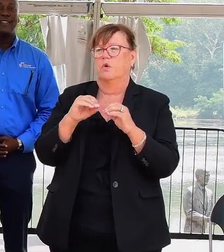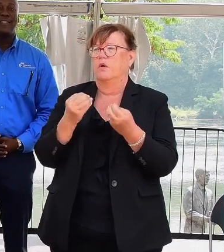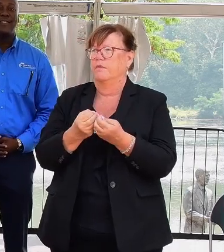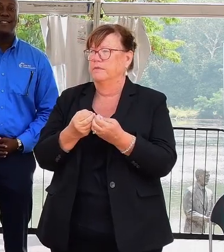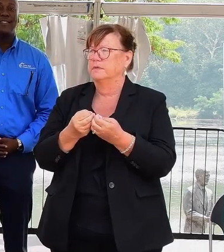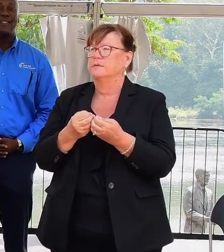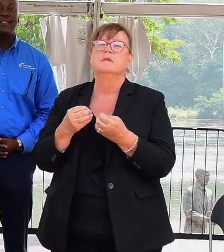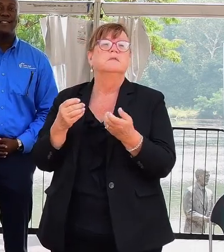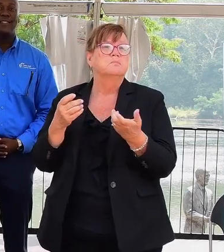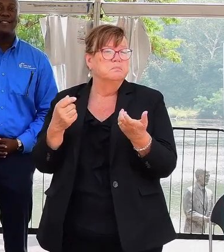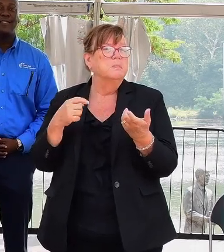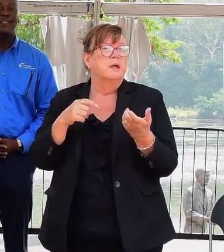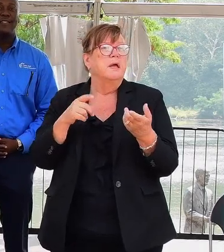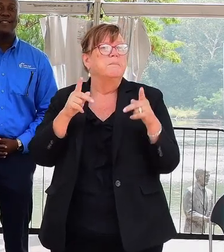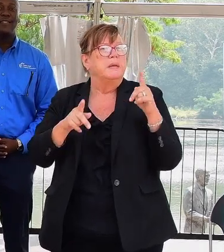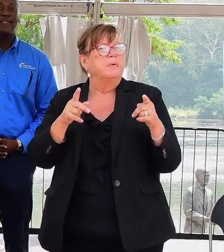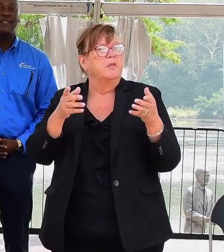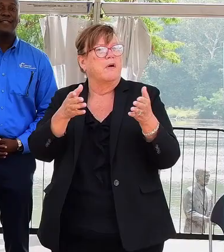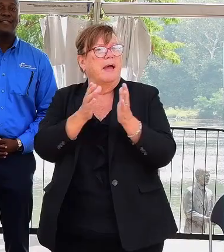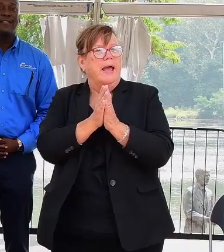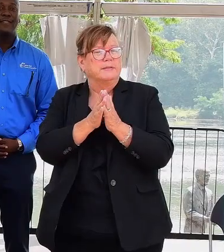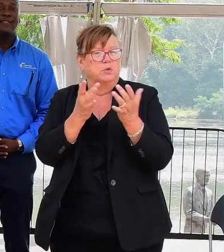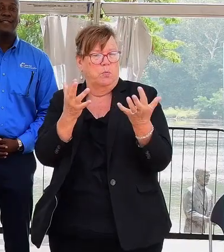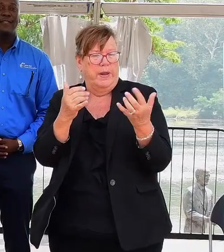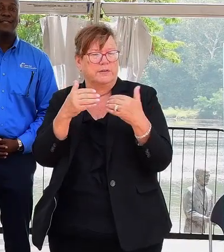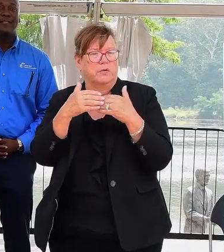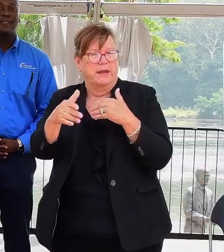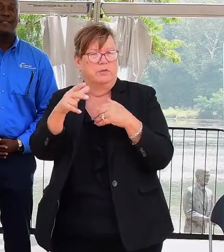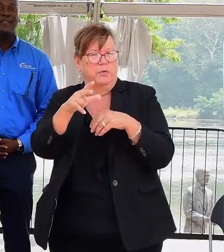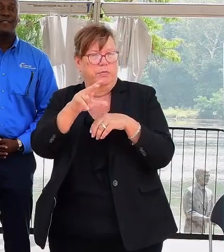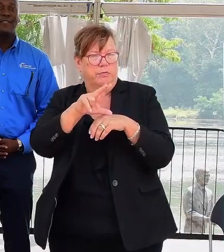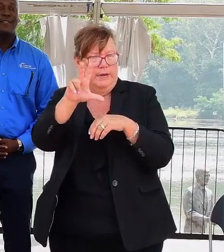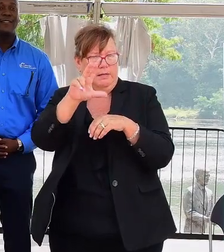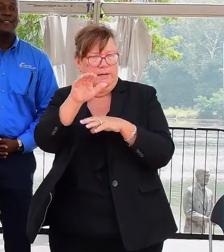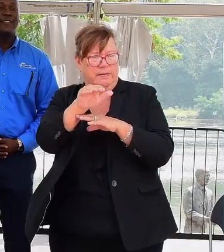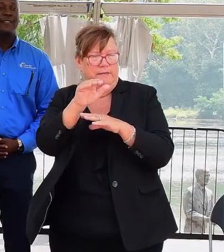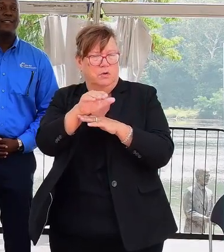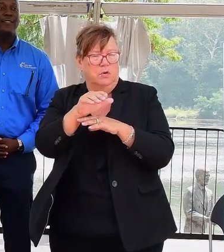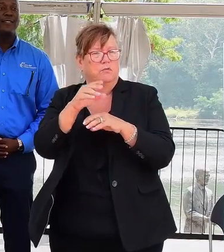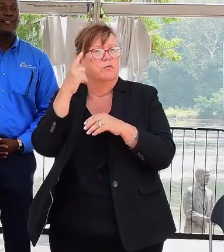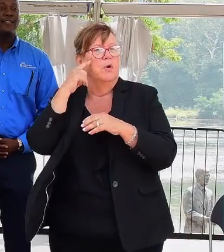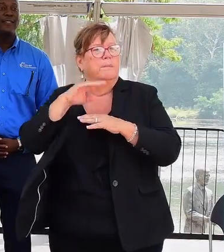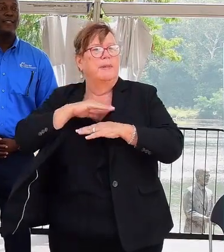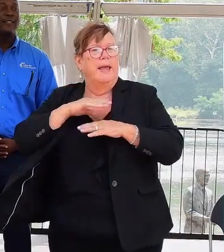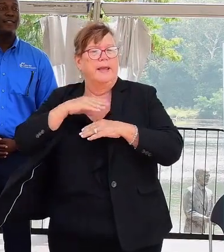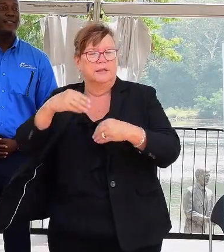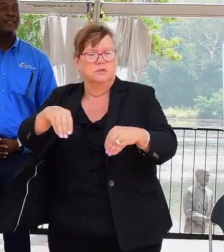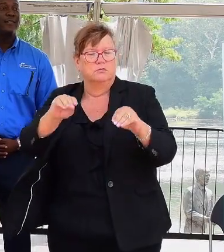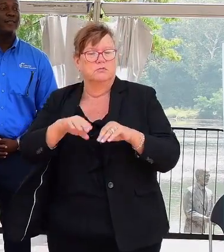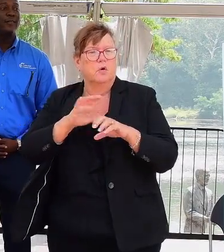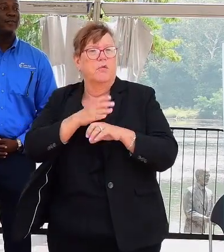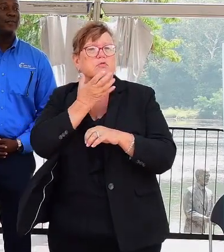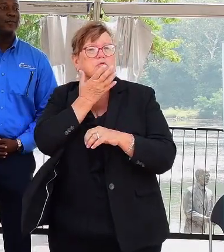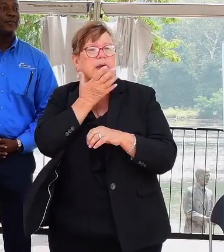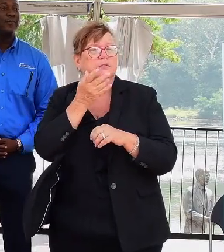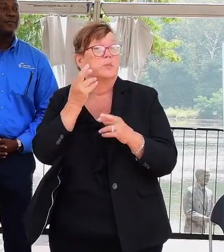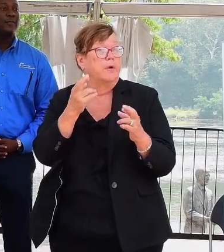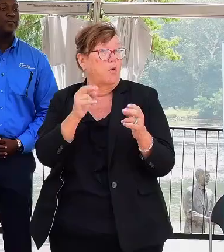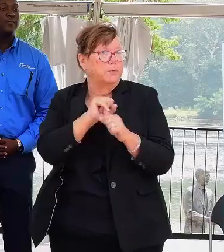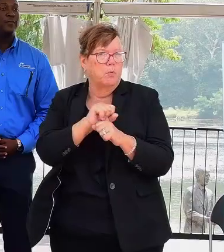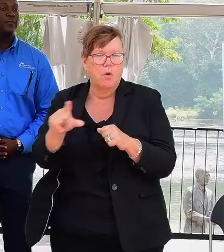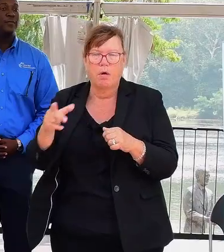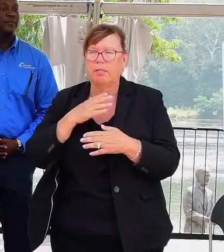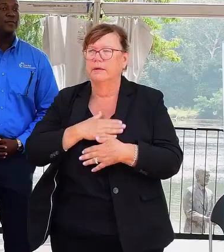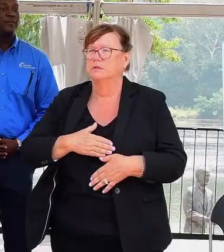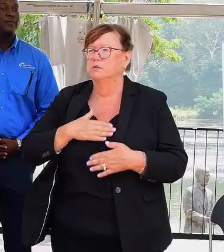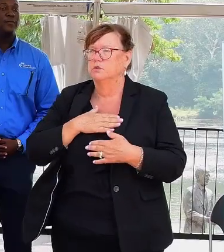Attendees are asked to wait until after 3 p.m. to start laying down blankets on grassy areas. We hope everyone enjoys the evening's food and festivities while we conclude